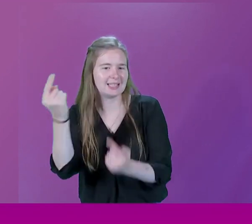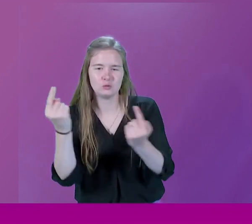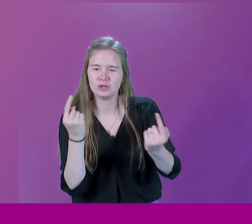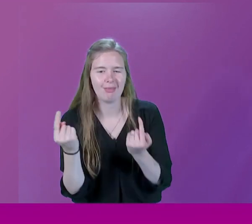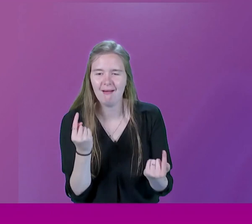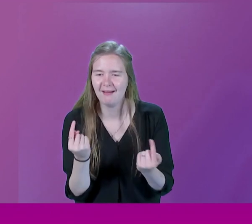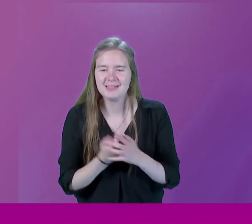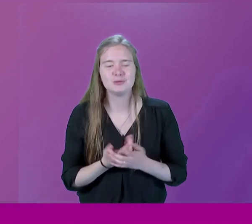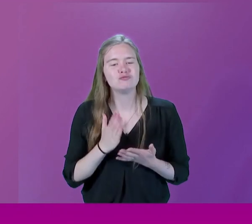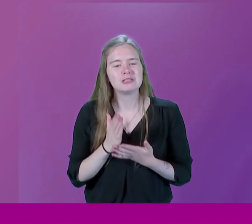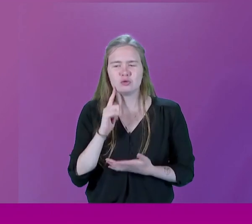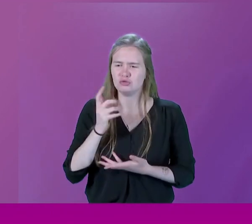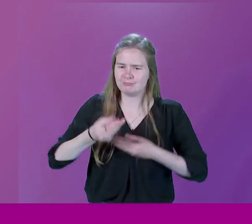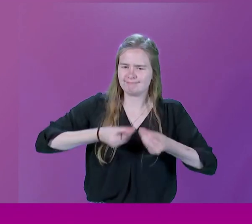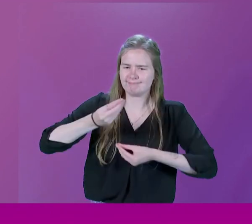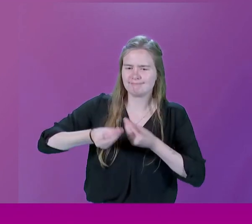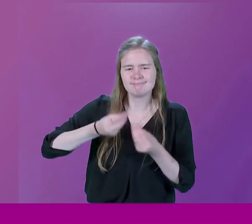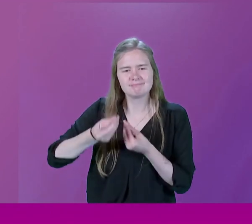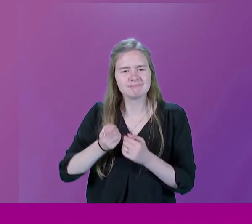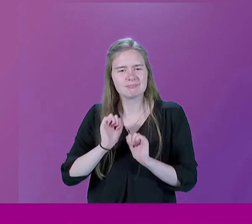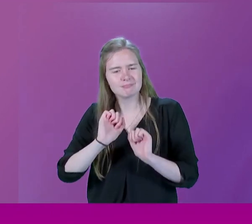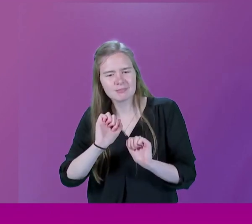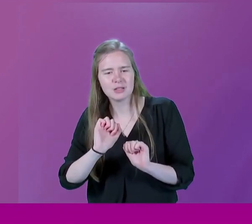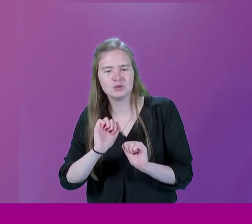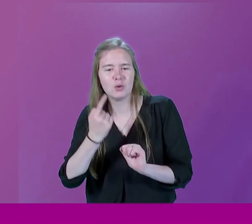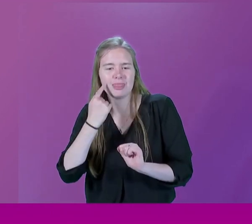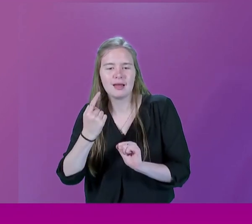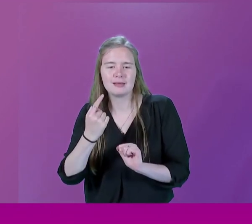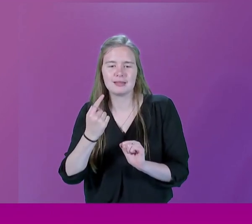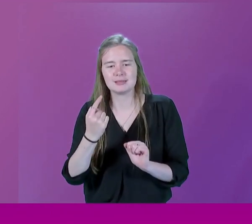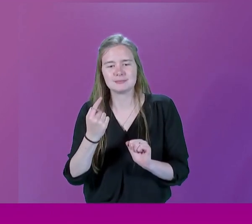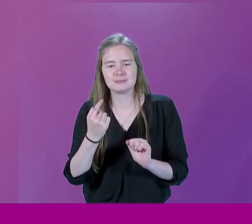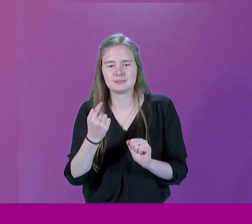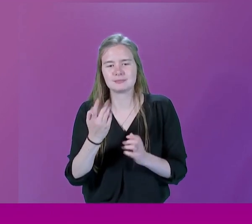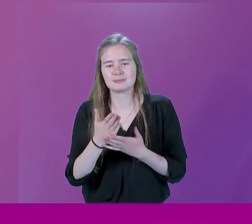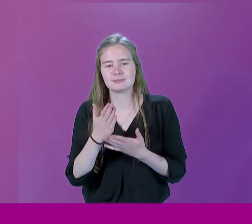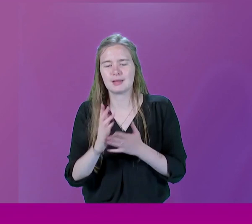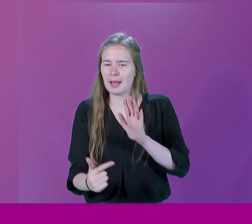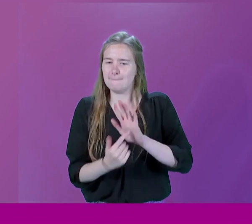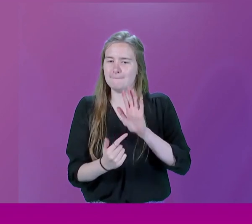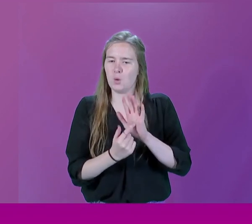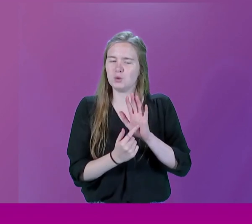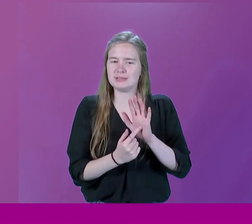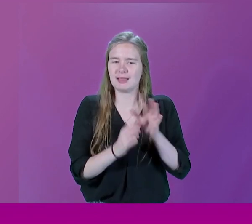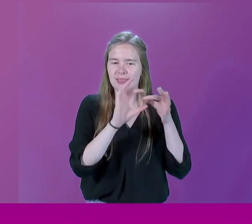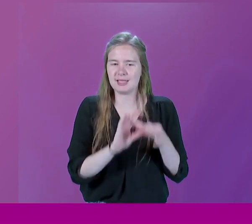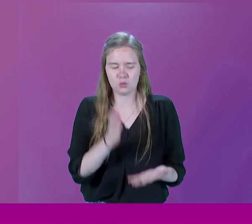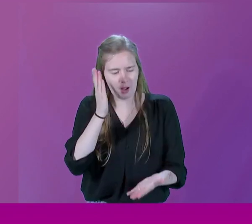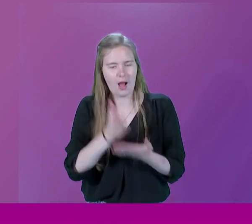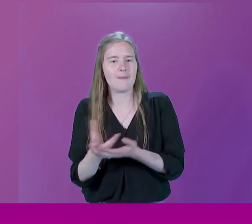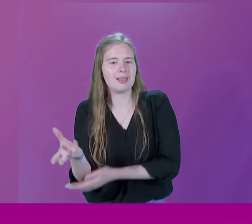maybe talk a little bit more about what you consider to be important in terms of